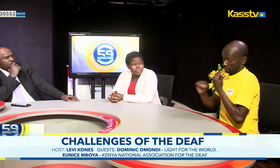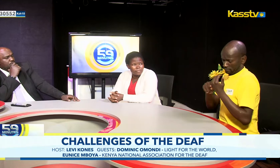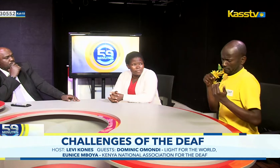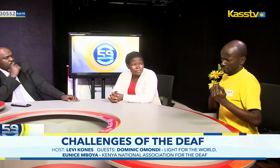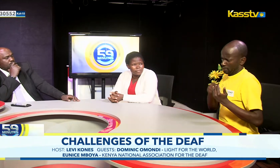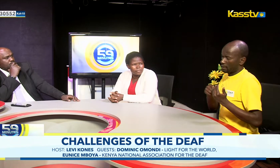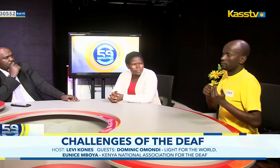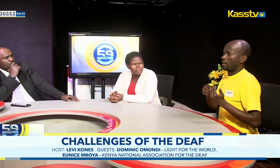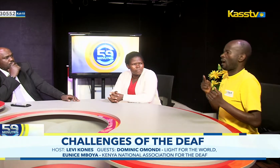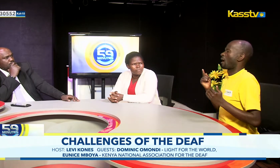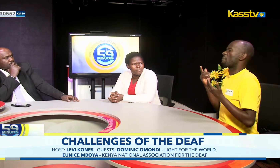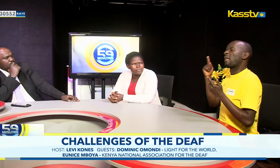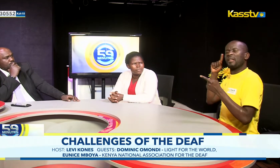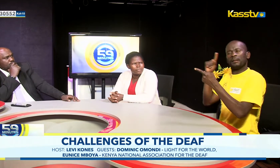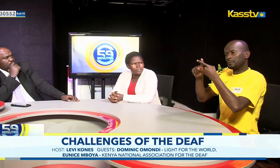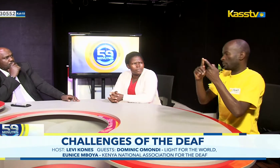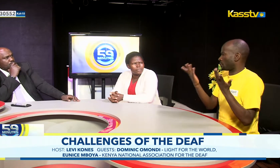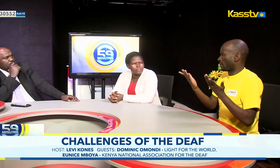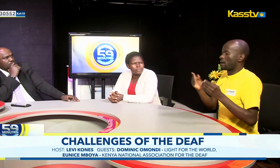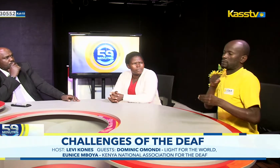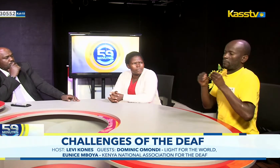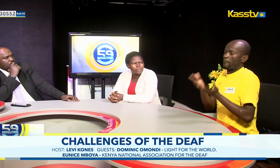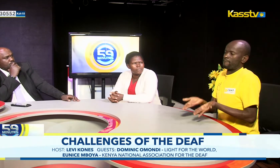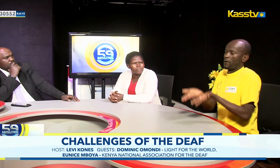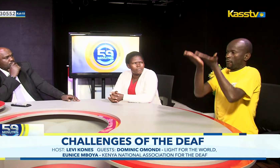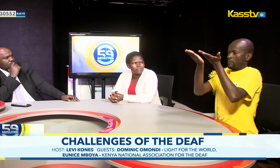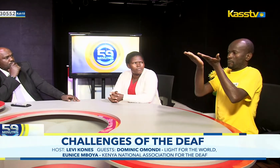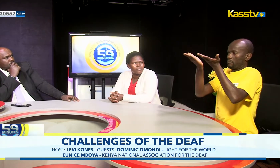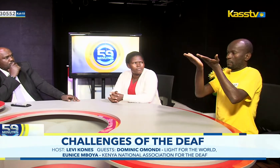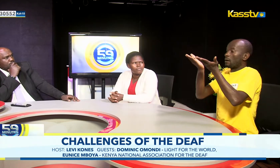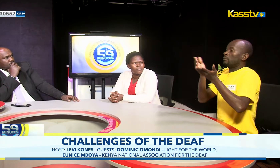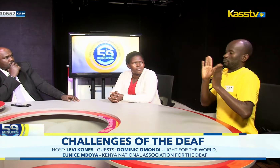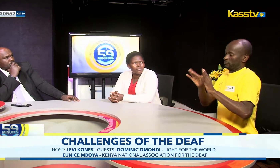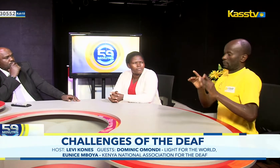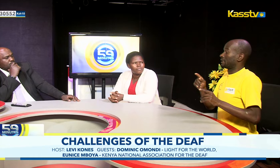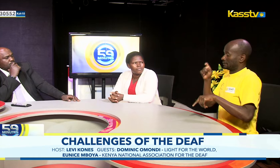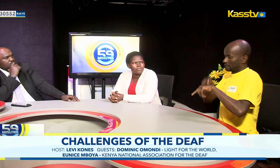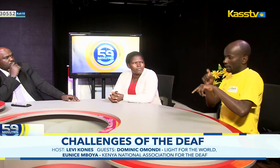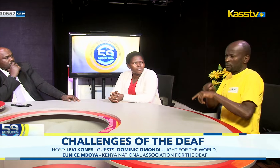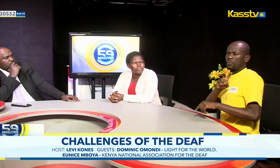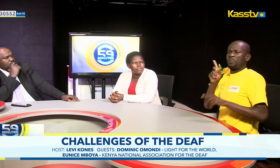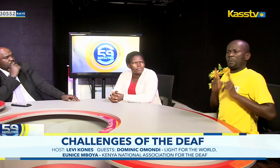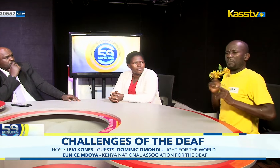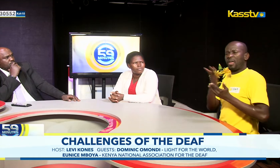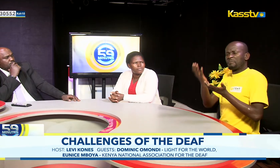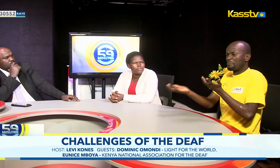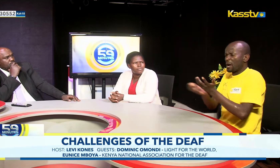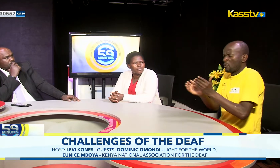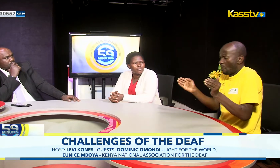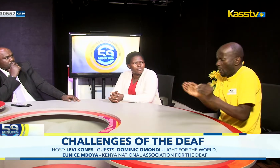Well, Light for the World is an international organization that works on economical empowerment of persons